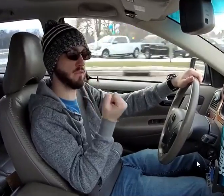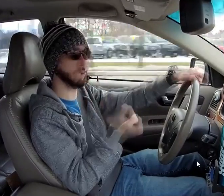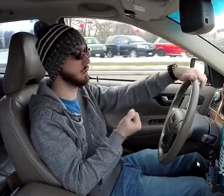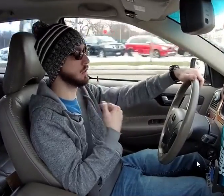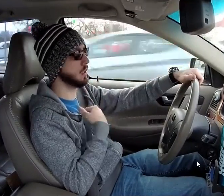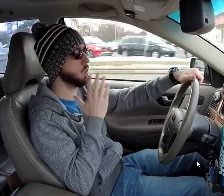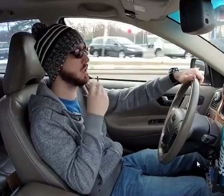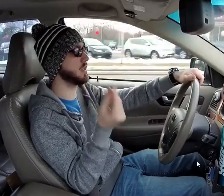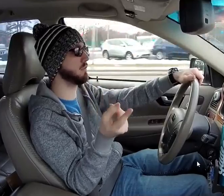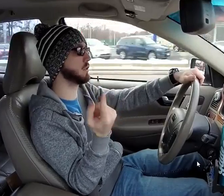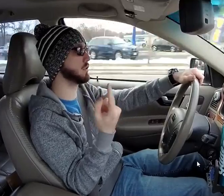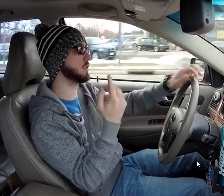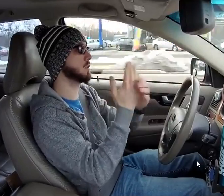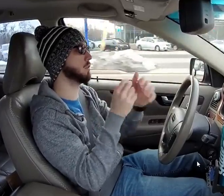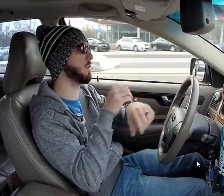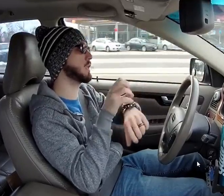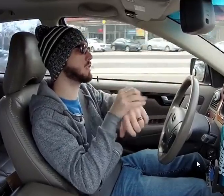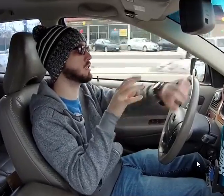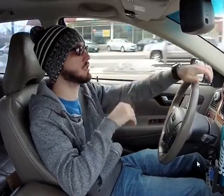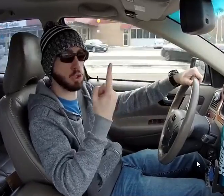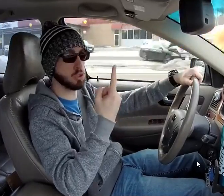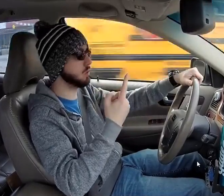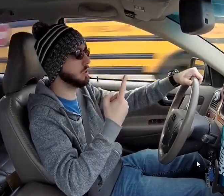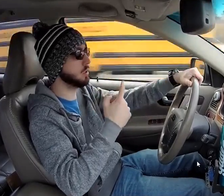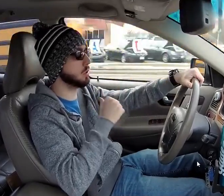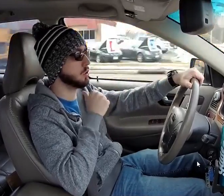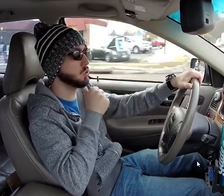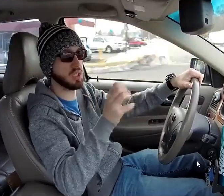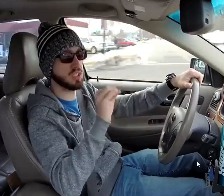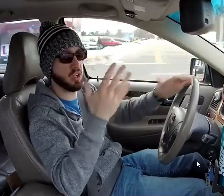and you've already learned how to drive, I have some advice.